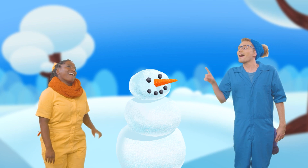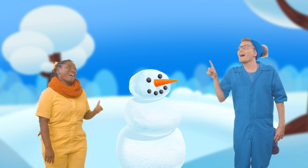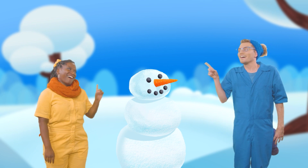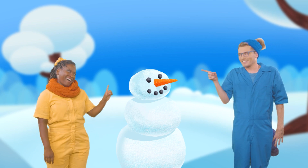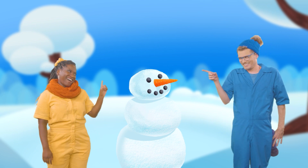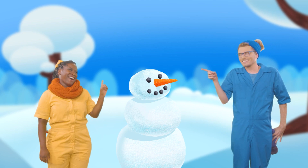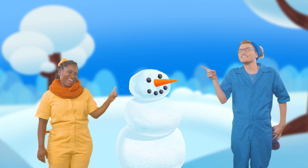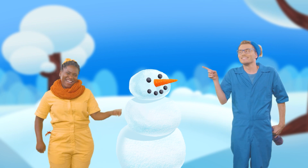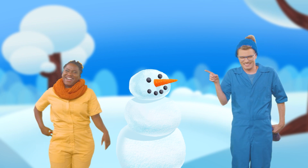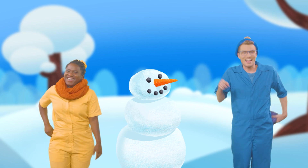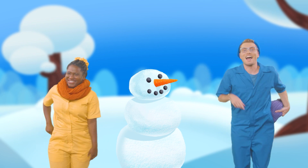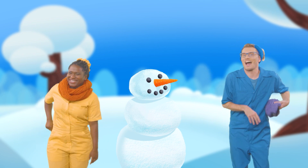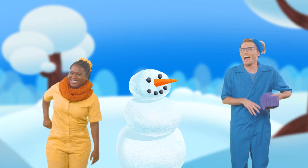Aha! Oh!